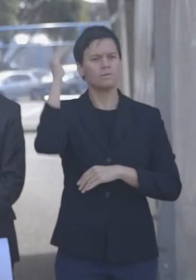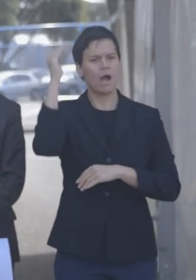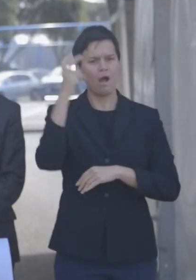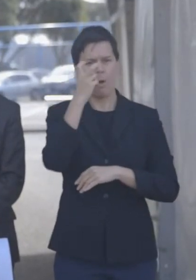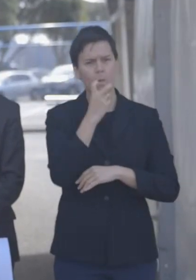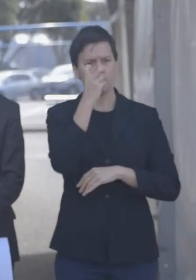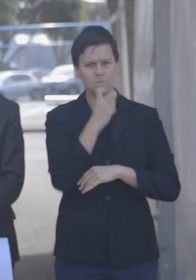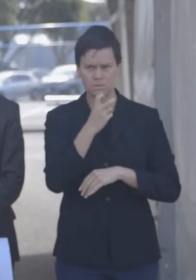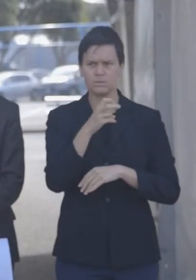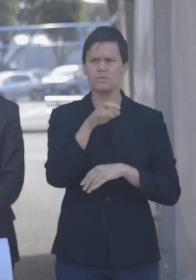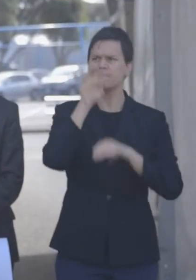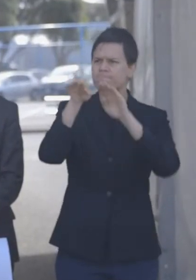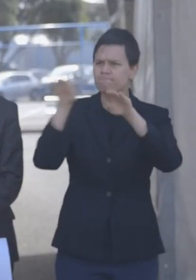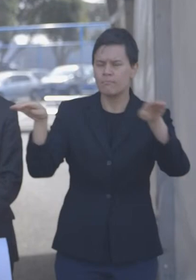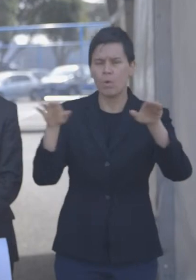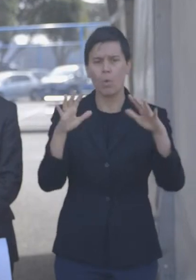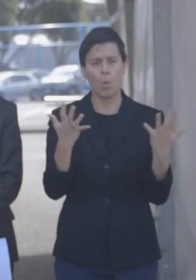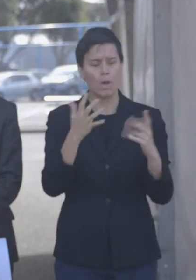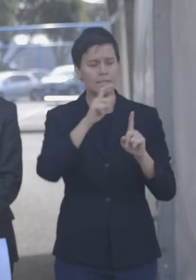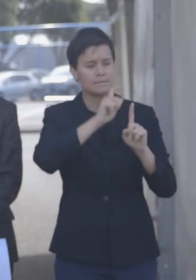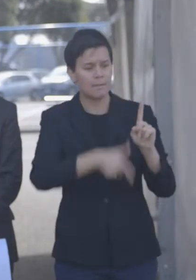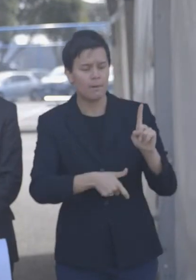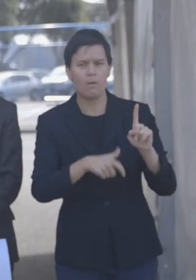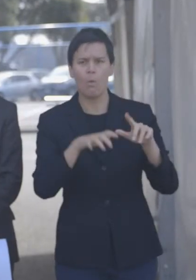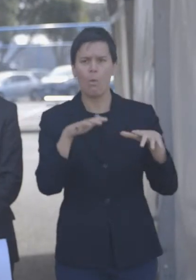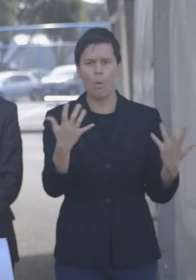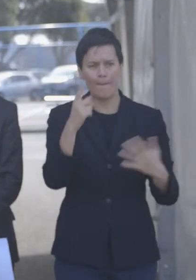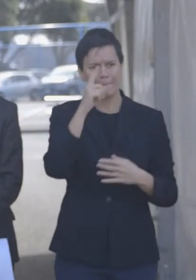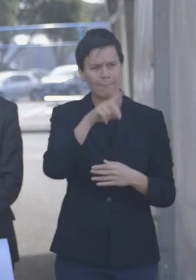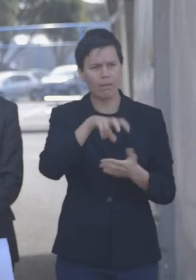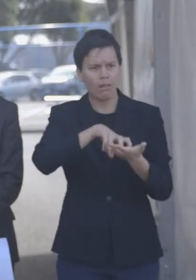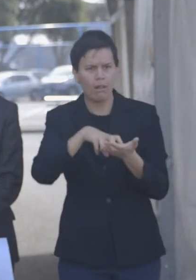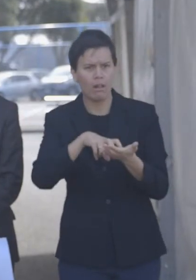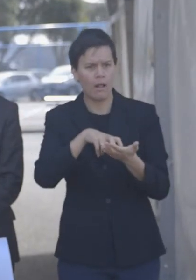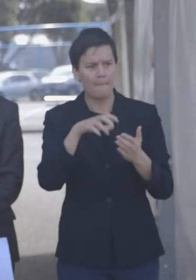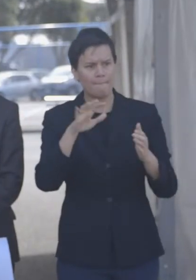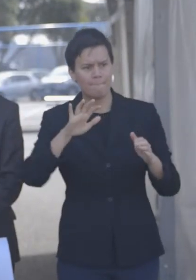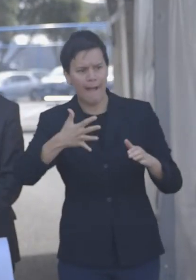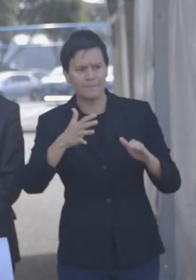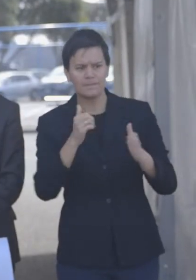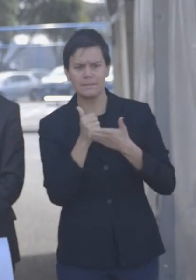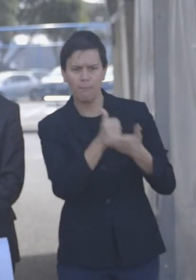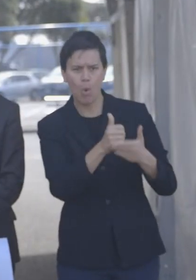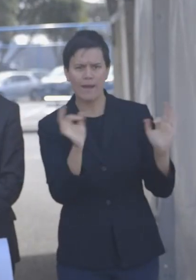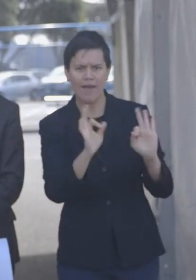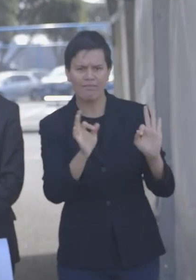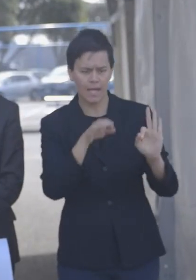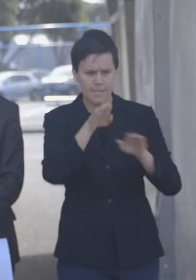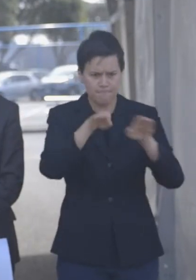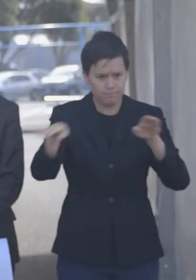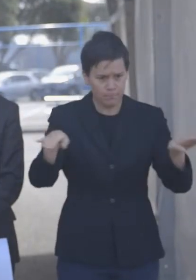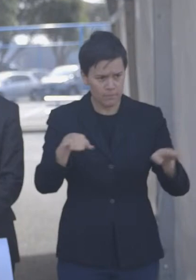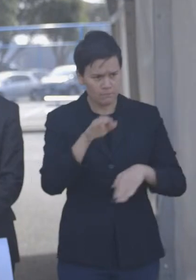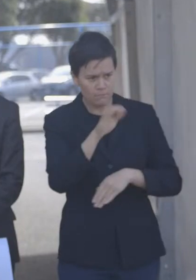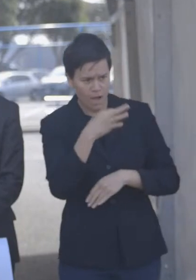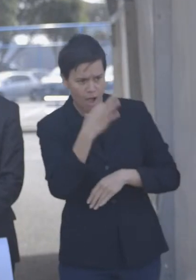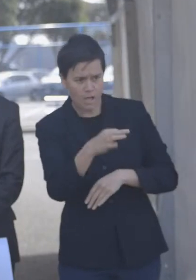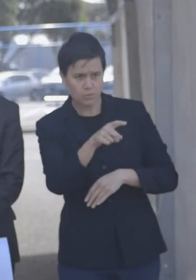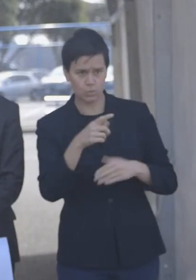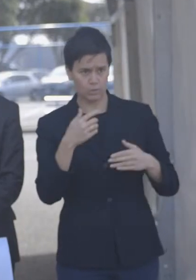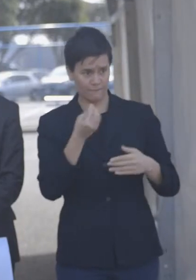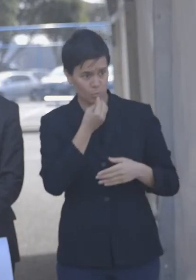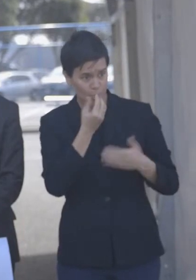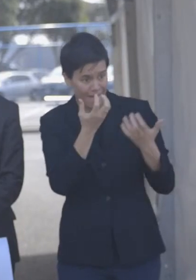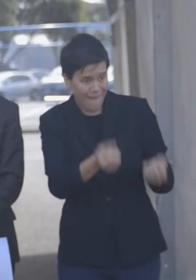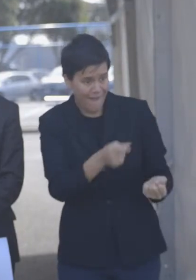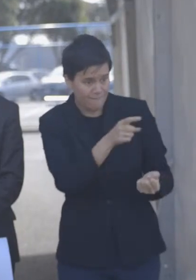health and disabilities, people who might not have the supports that they would have, particularly during lockdown, to make sure they had food, to make sure that they had